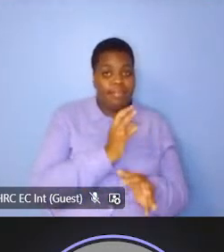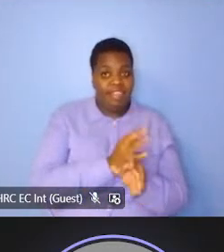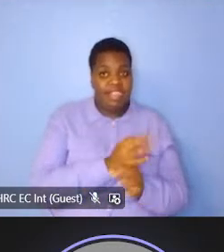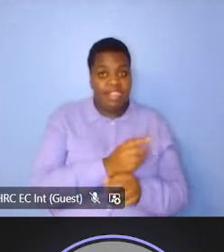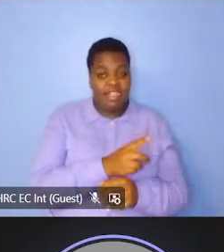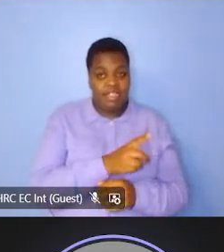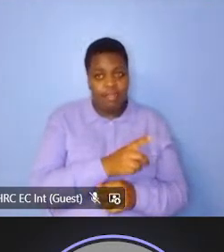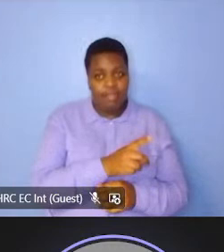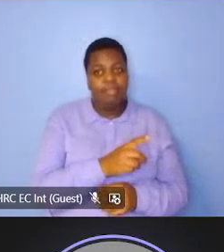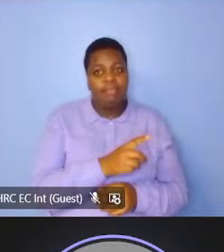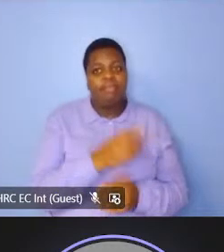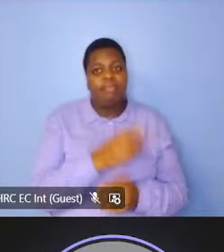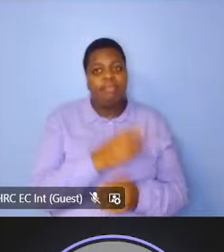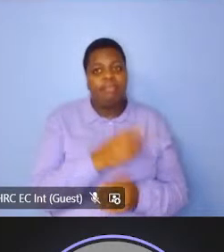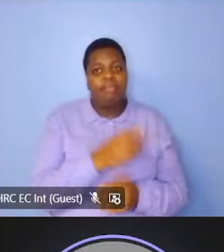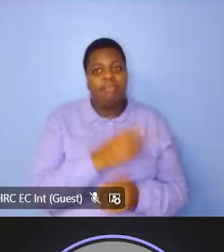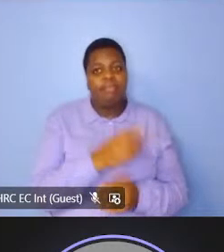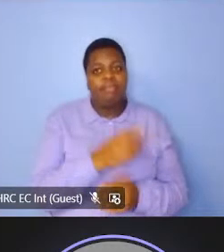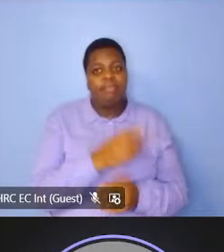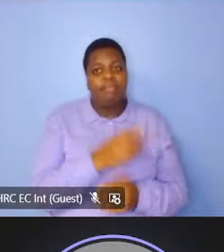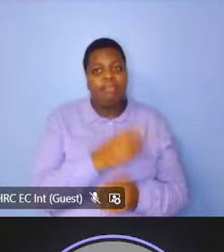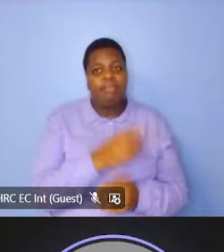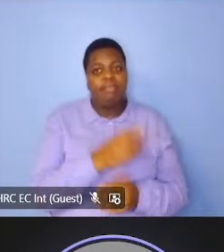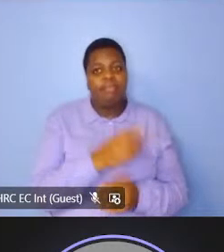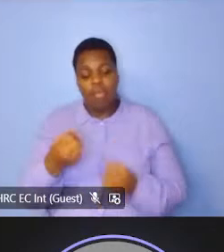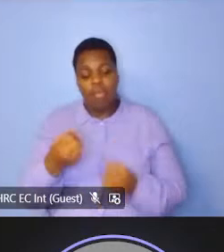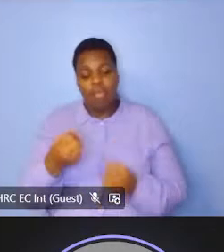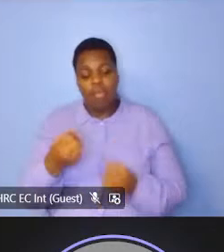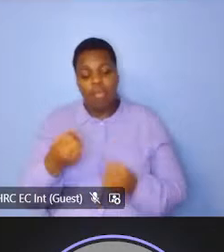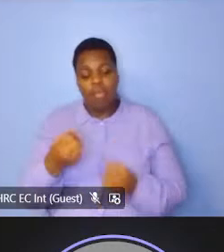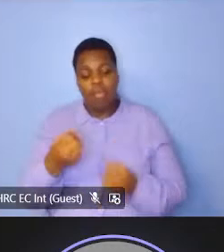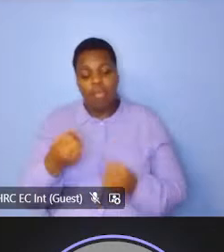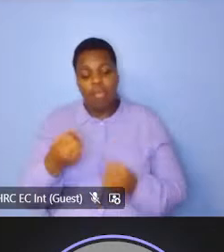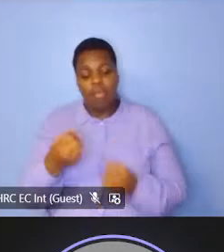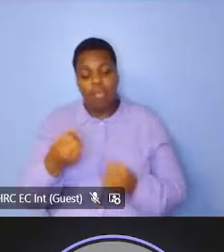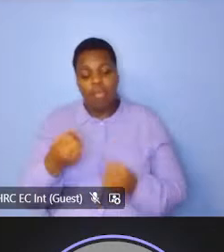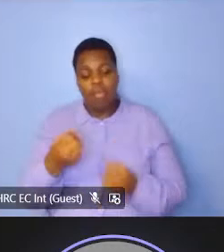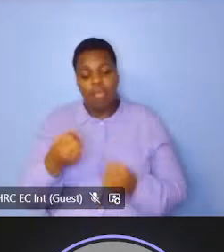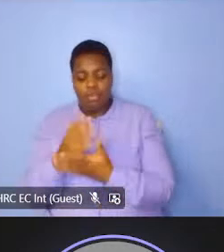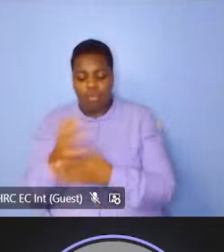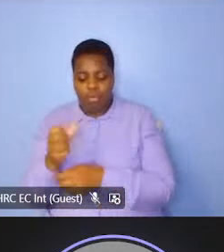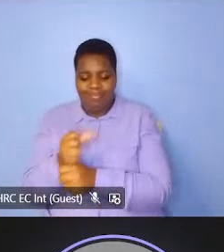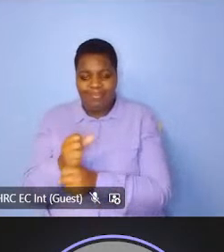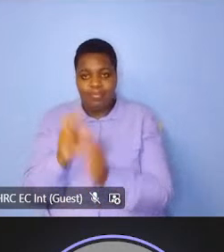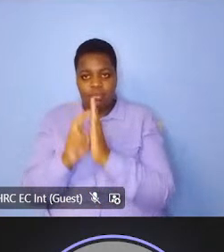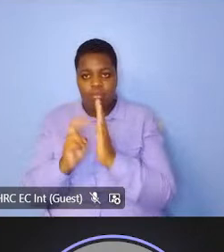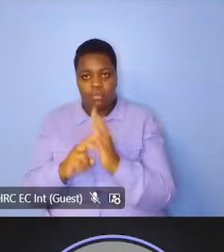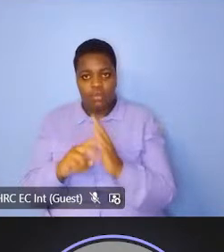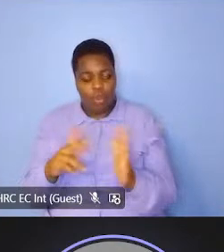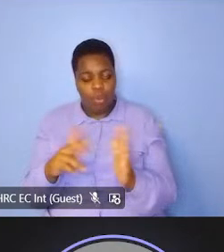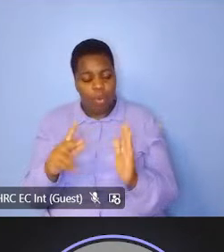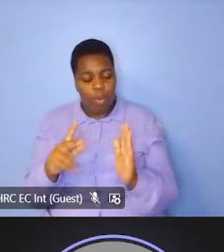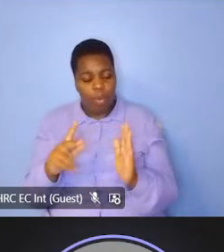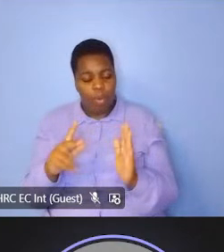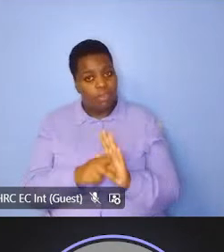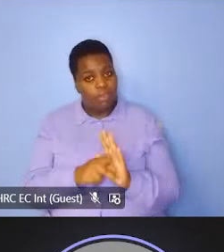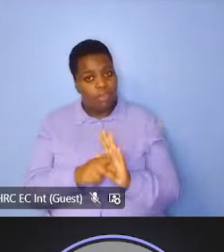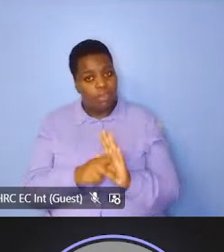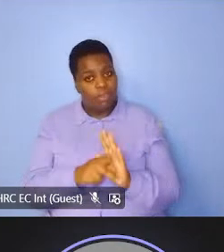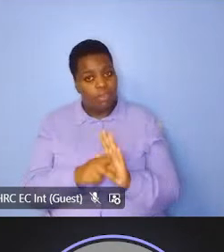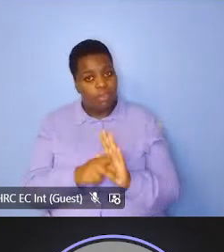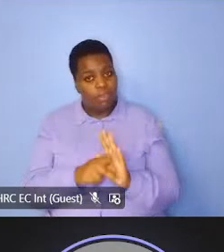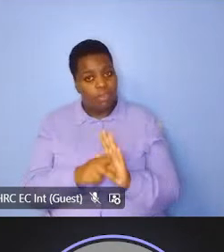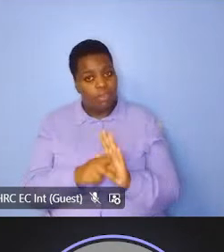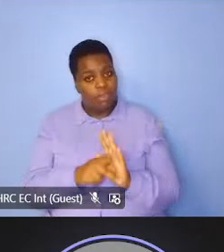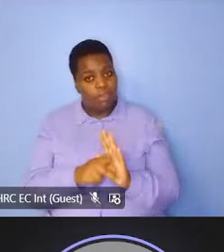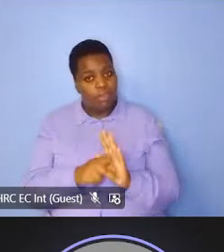are anti-change. And so in many instances, in the absence of a binding guideline or policy, many of these schools find